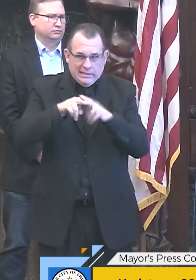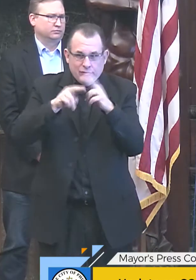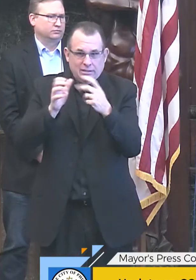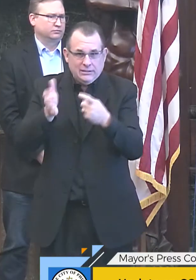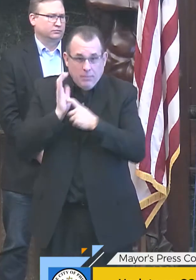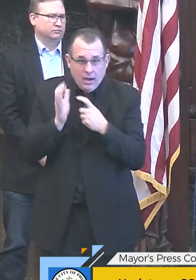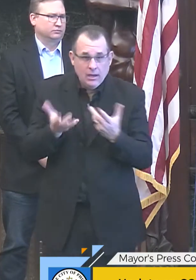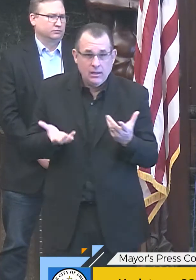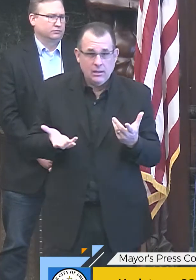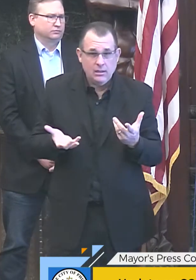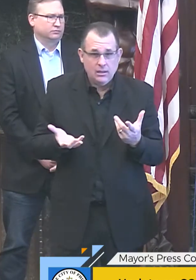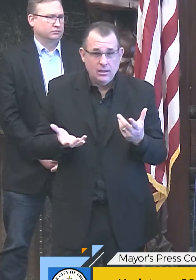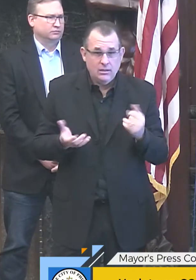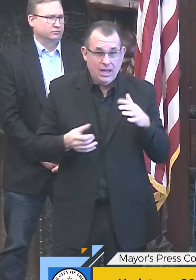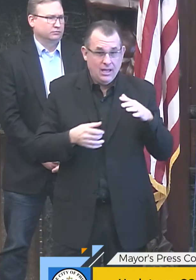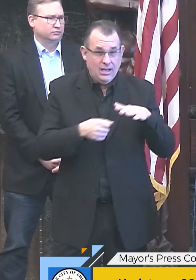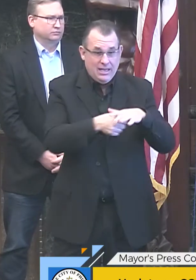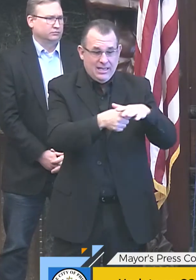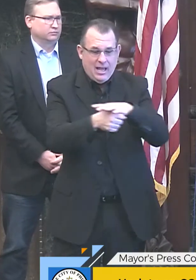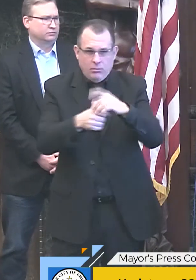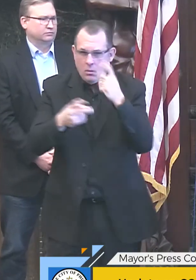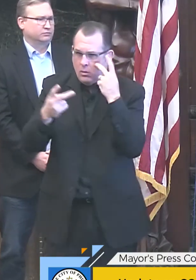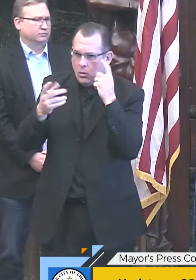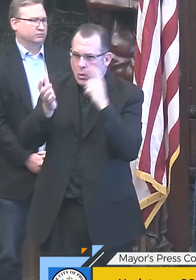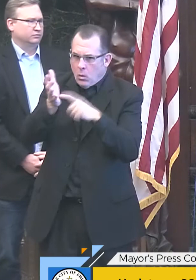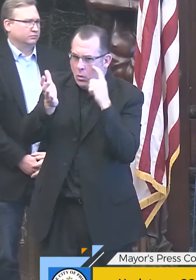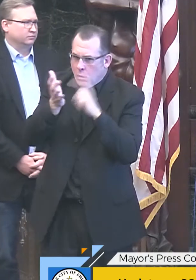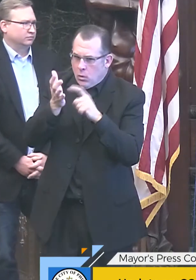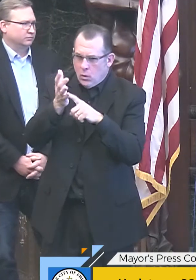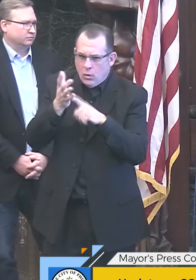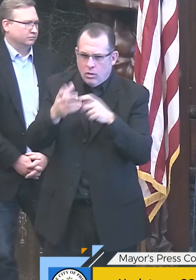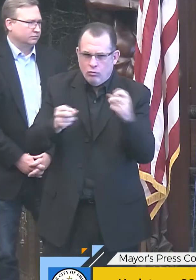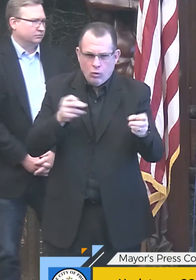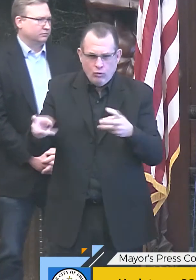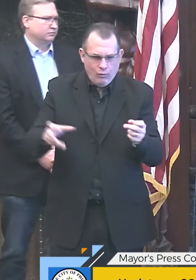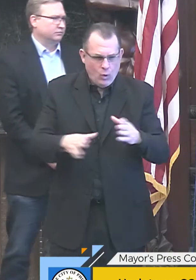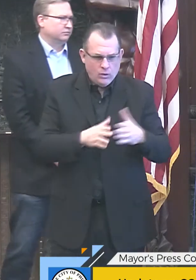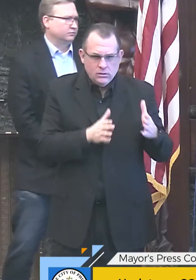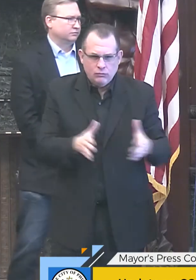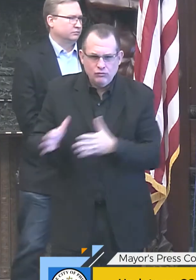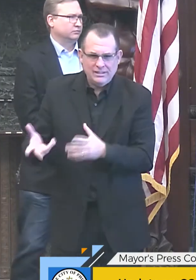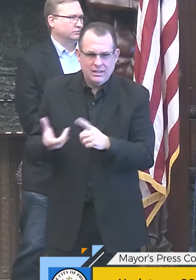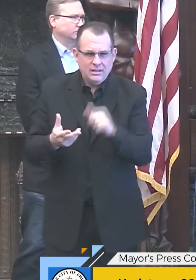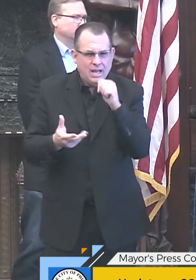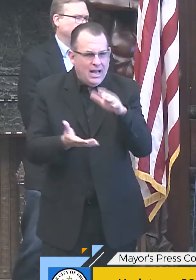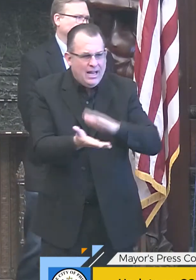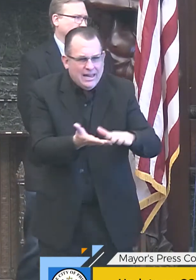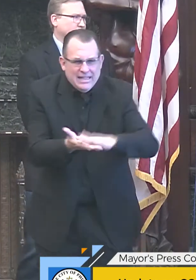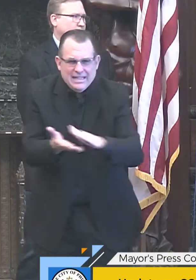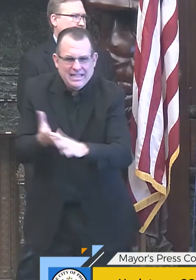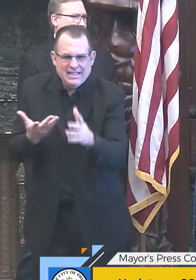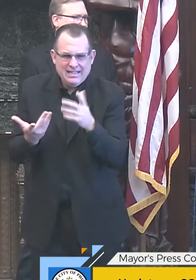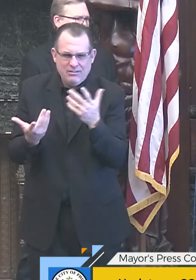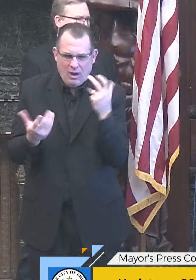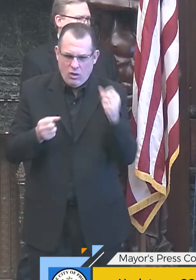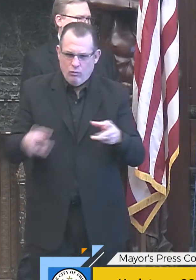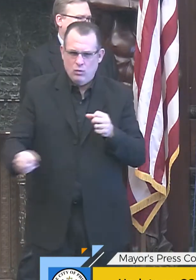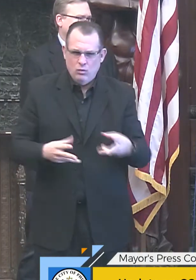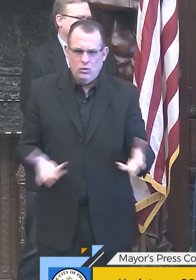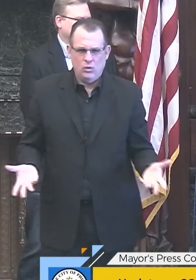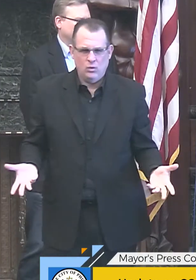on sidewalks and trucks blocking traffic and things like that. Is the city doing